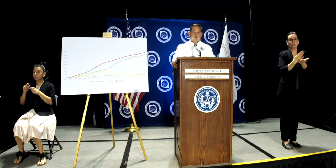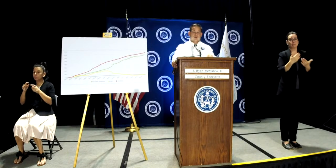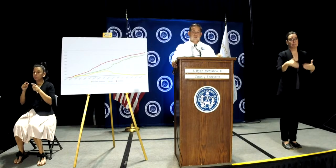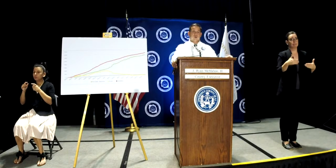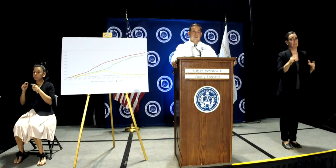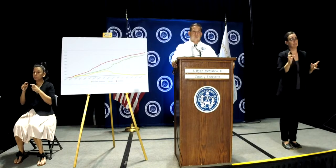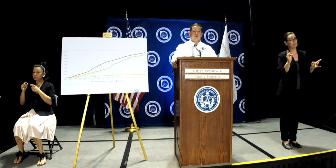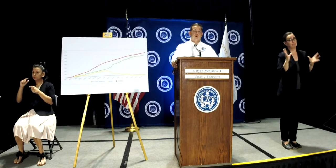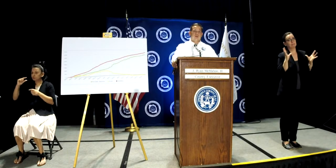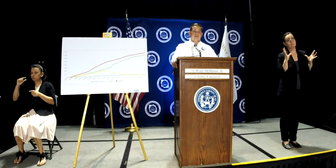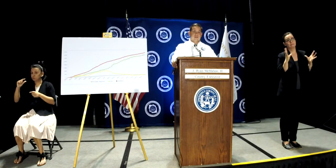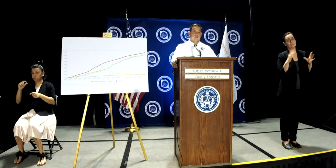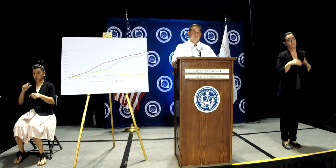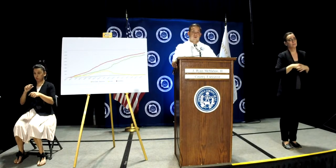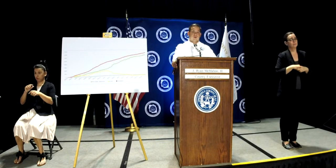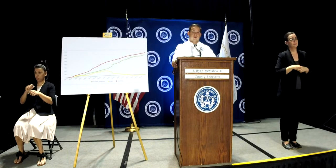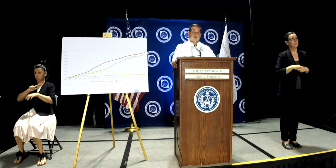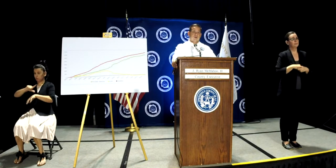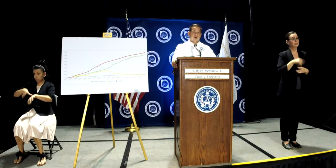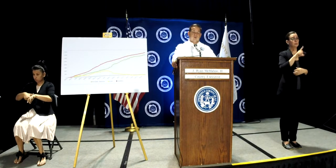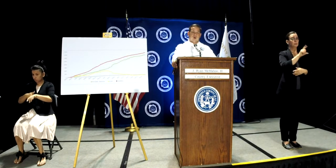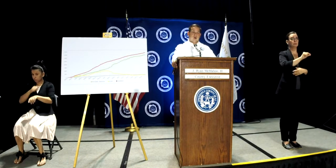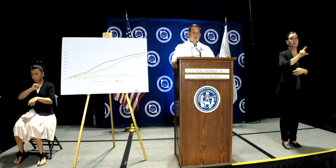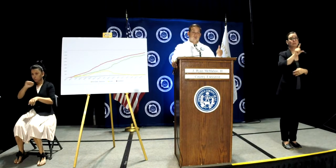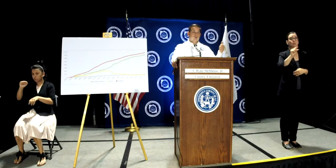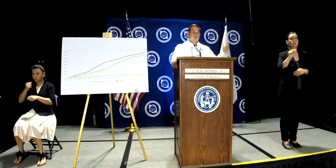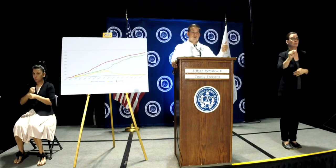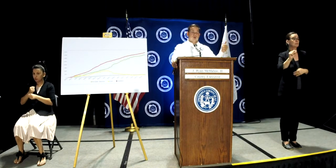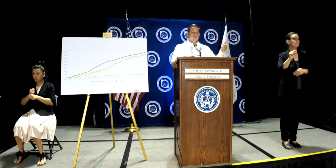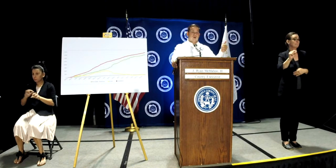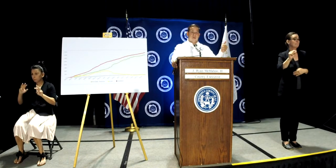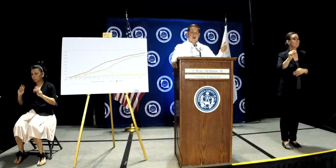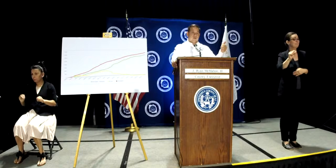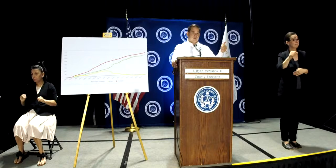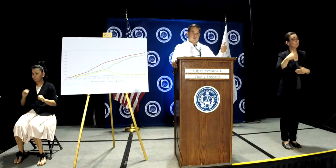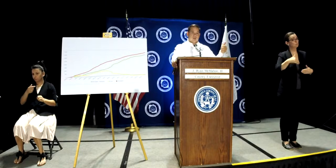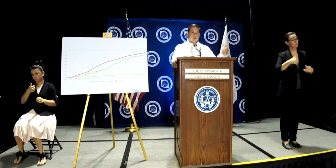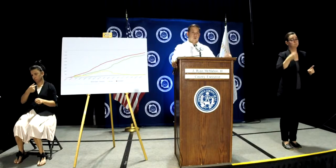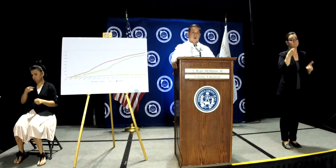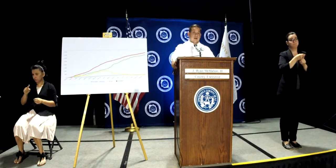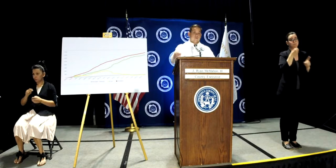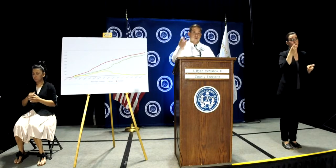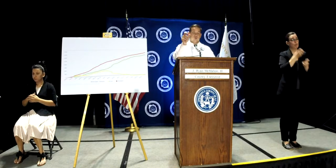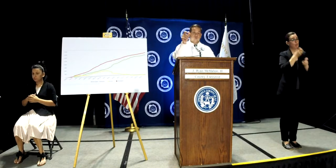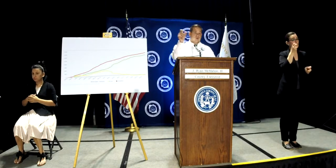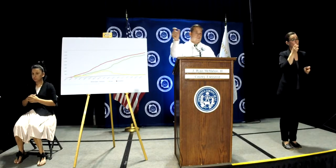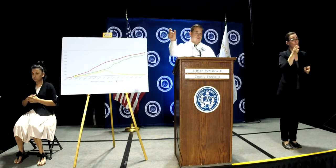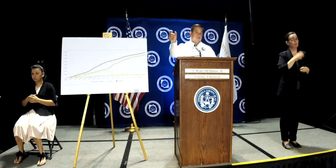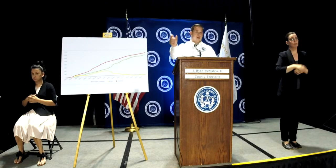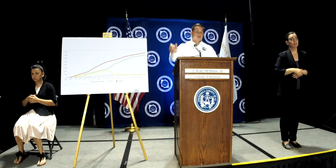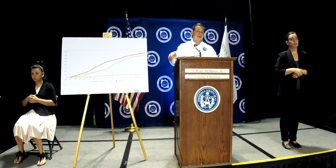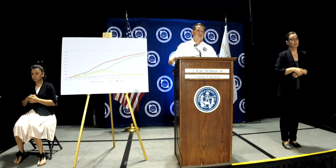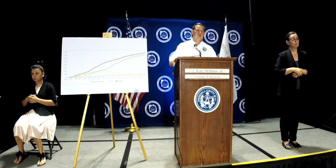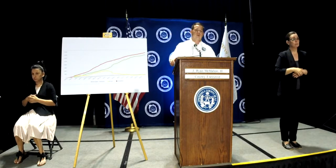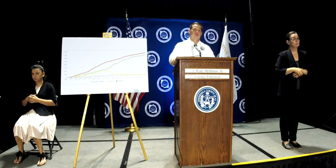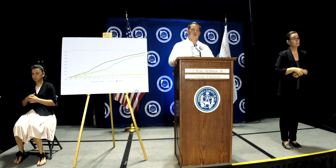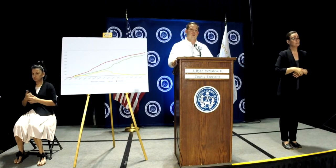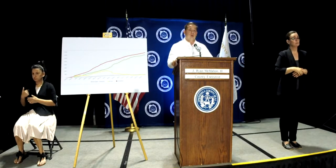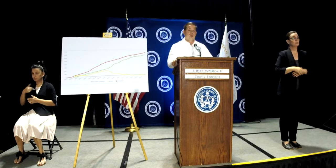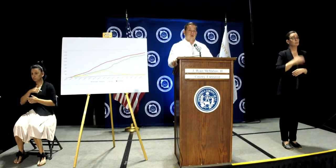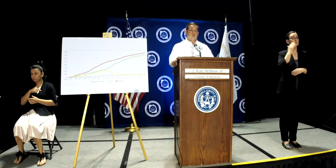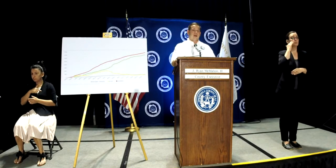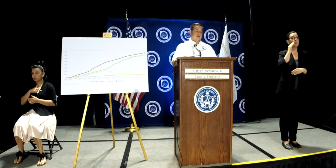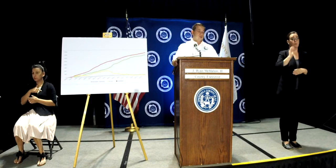fiscal year 2020 that we know needs to get filled. And we've already used fund balance that we need, and we'll already have to use some fund balance next year.